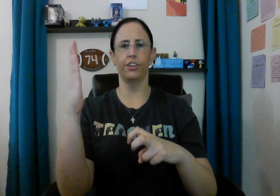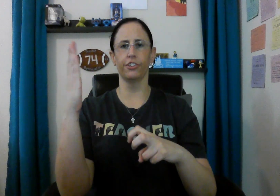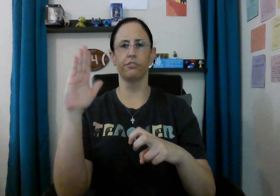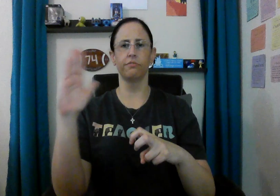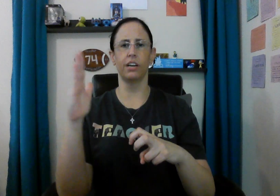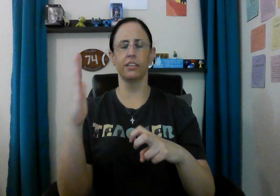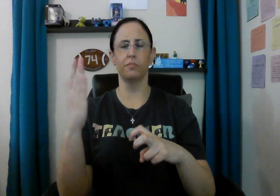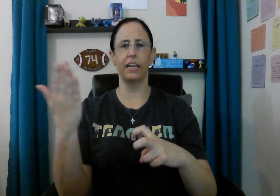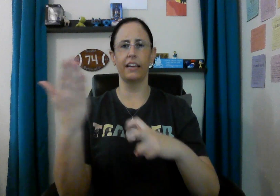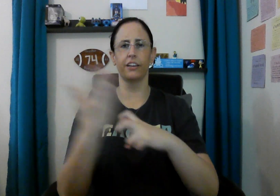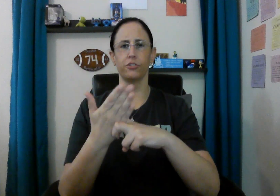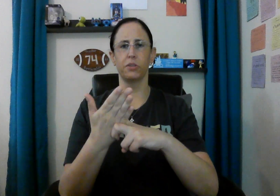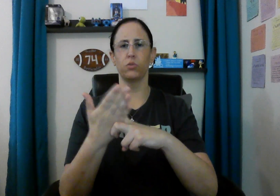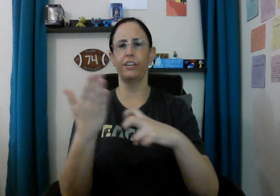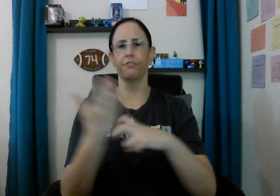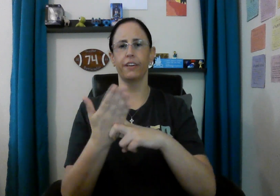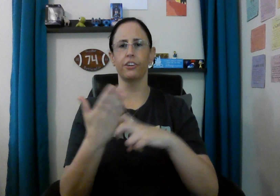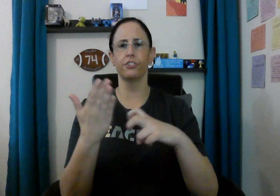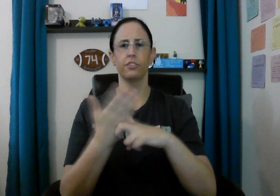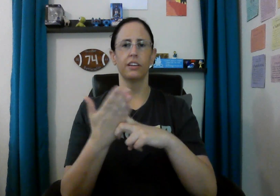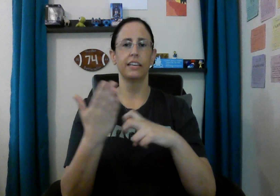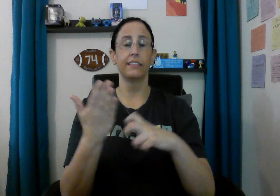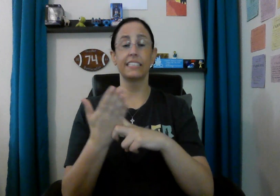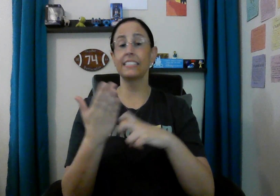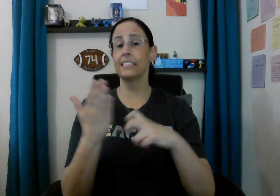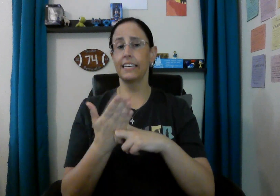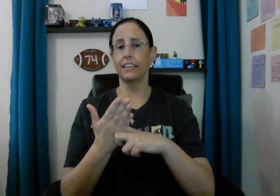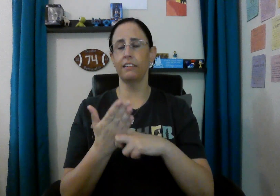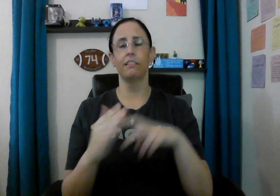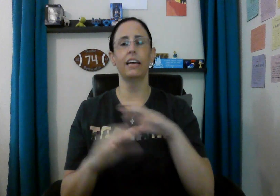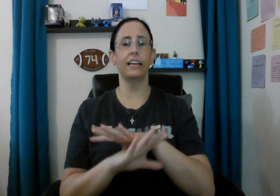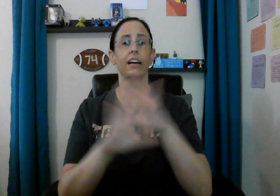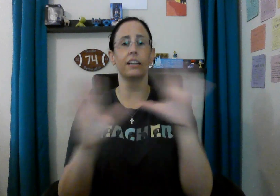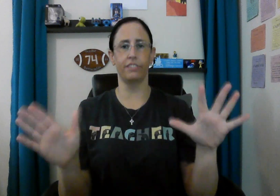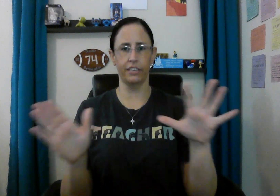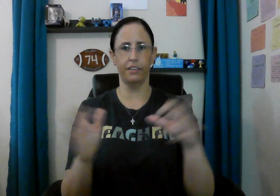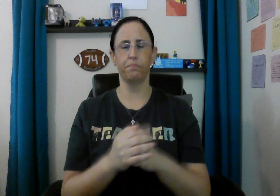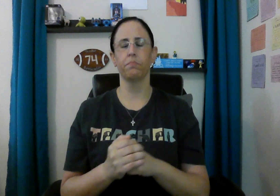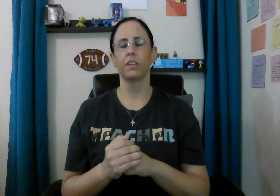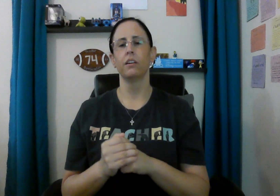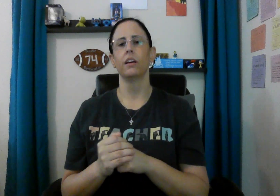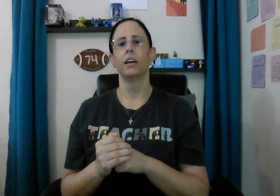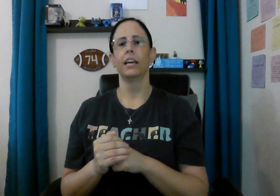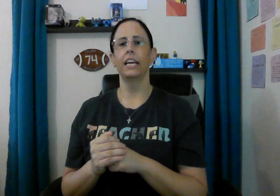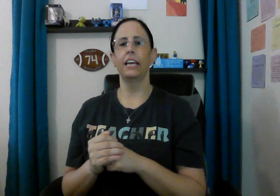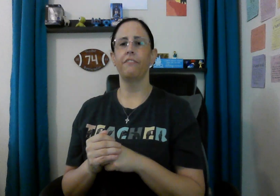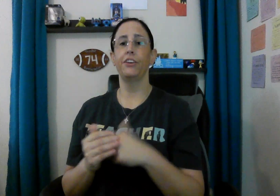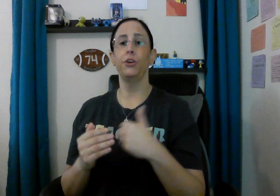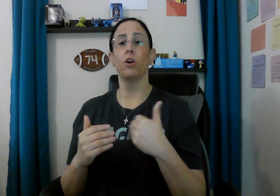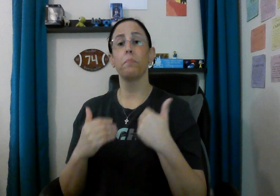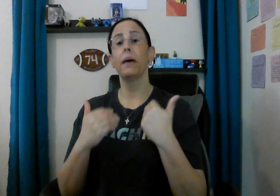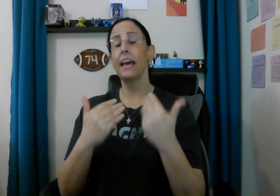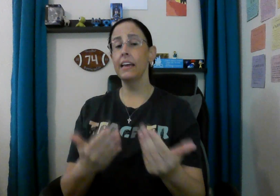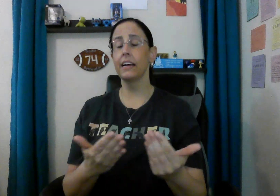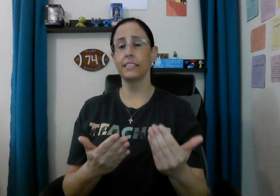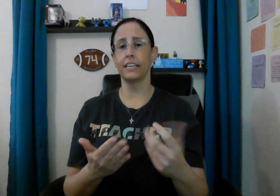your non-dominant hand goes between your fingers. This is ticket, any kind of ticket. If you are paying a